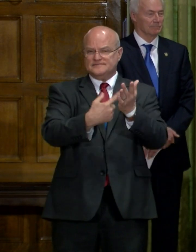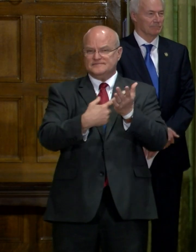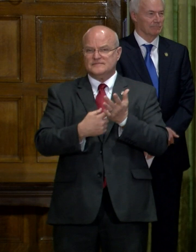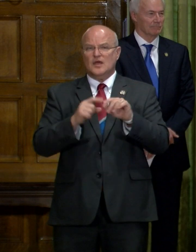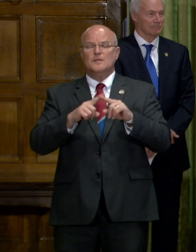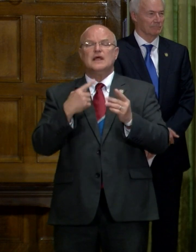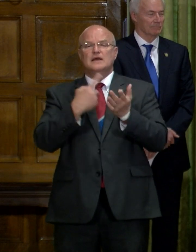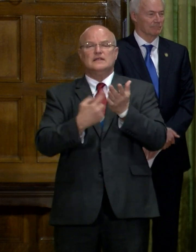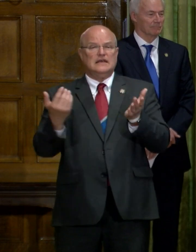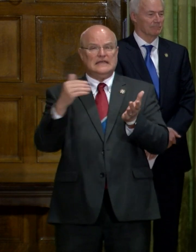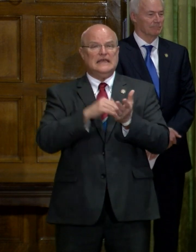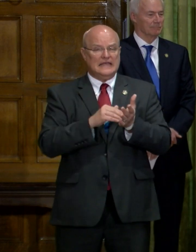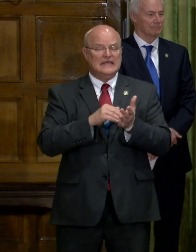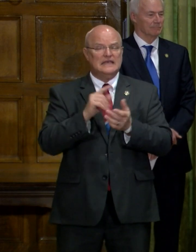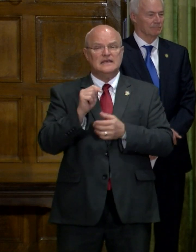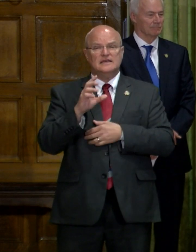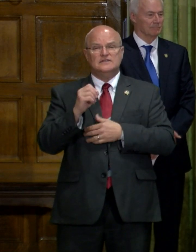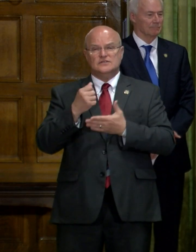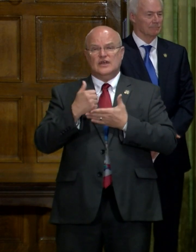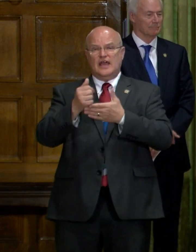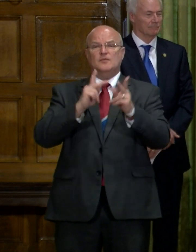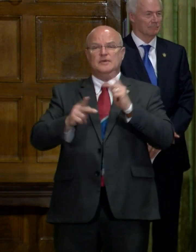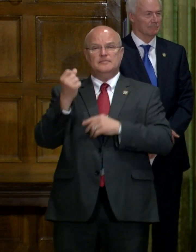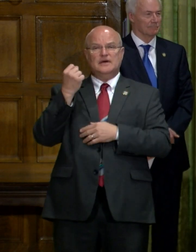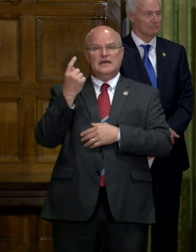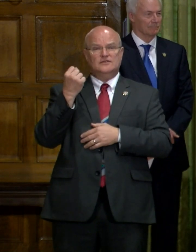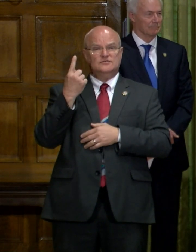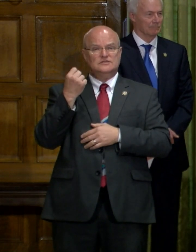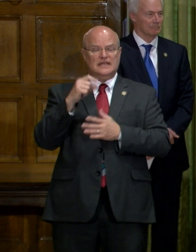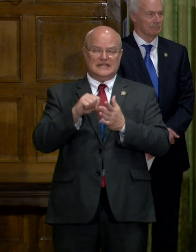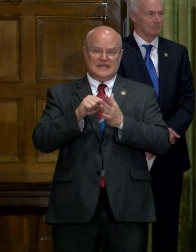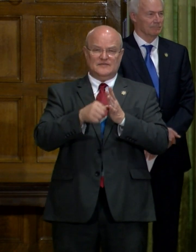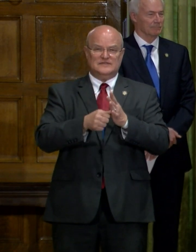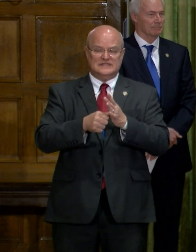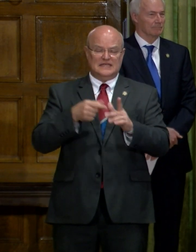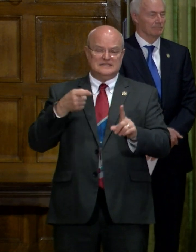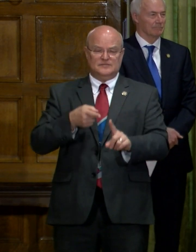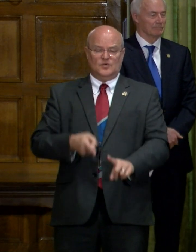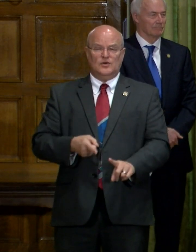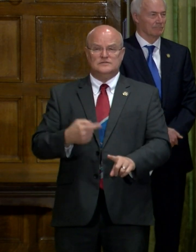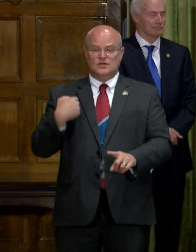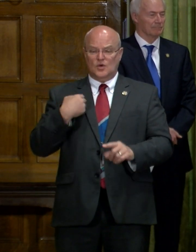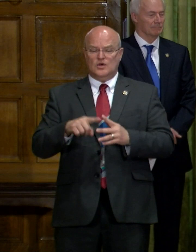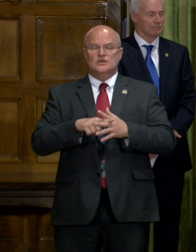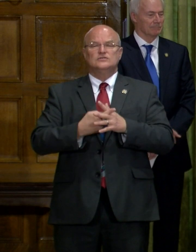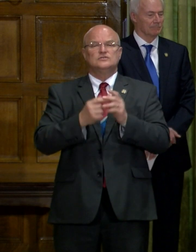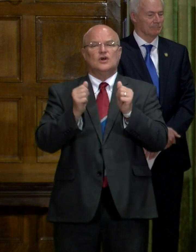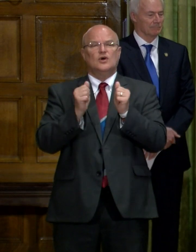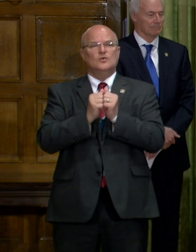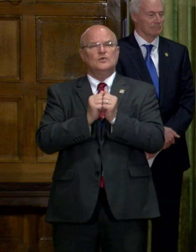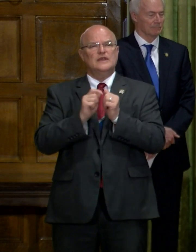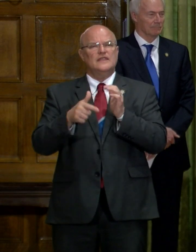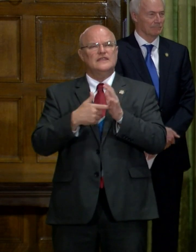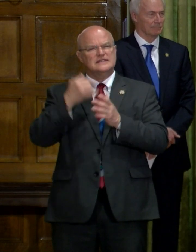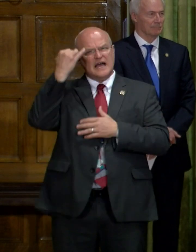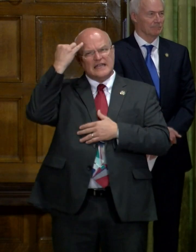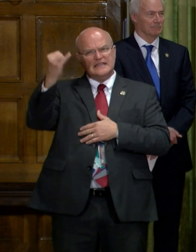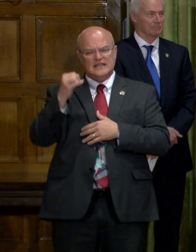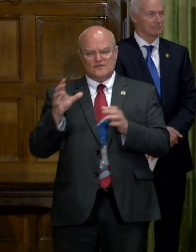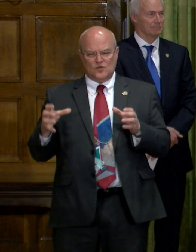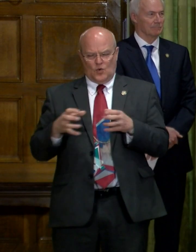but I'm going to go over that again just to help people to understand and emphasize some points. We'll start with this idea